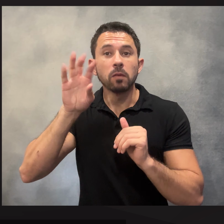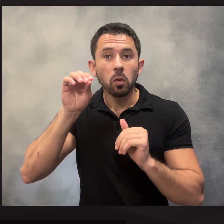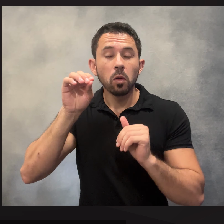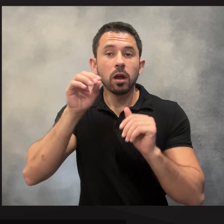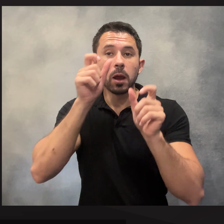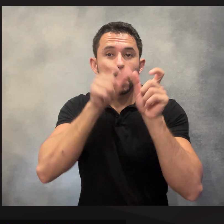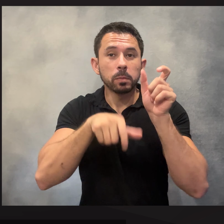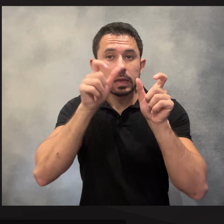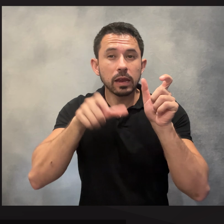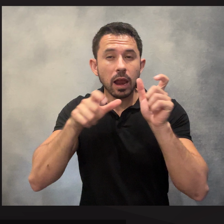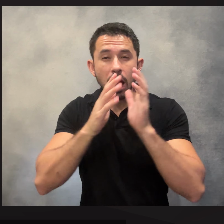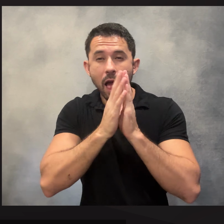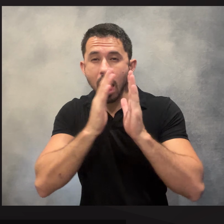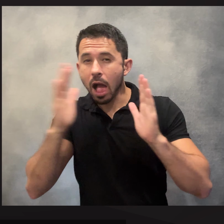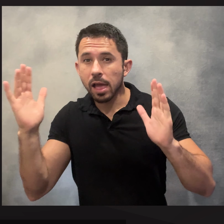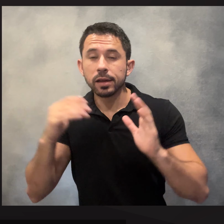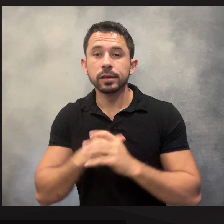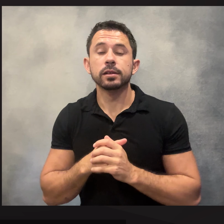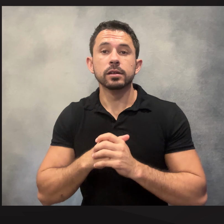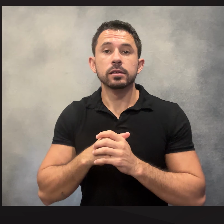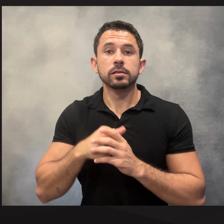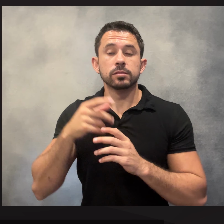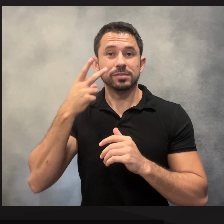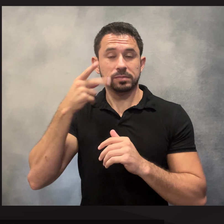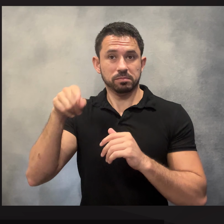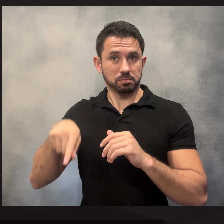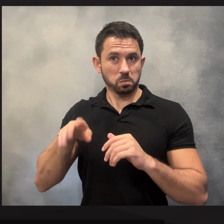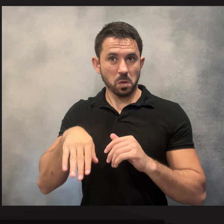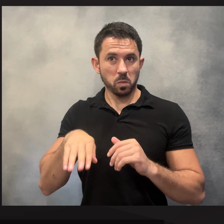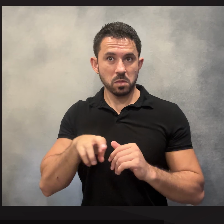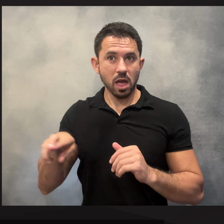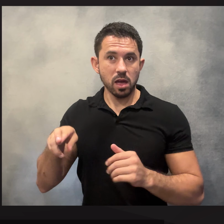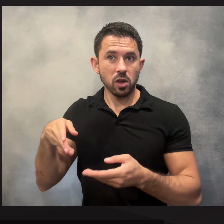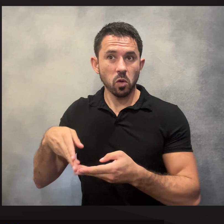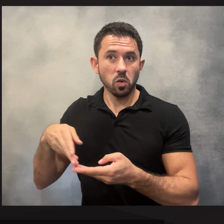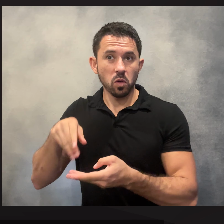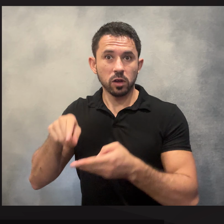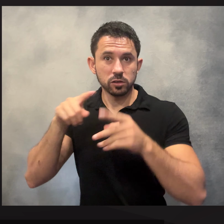see showing rows 1 to 100 of